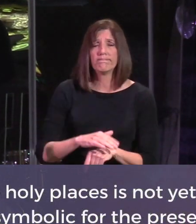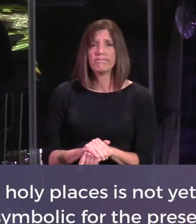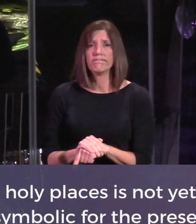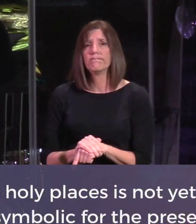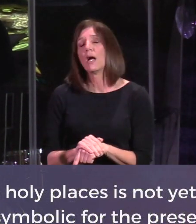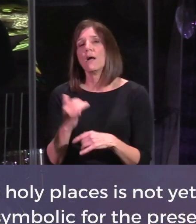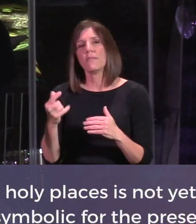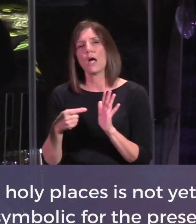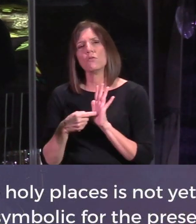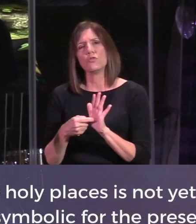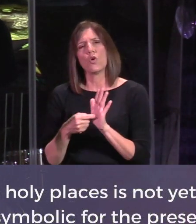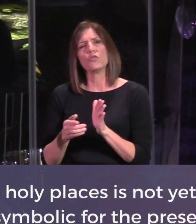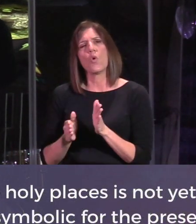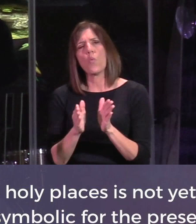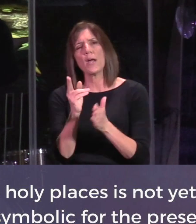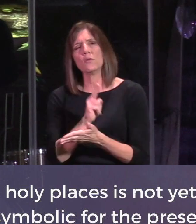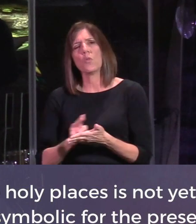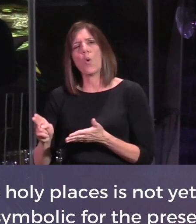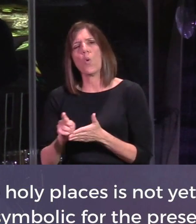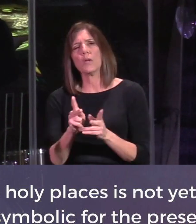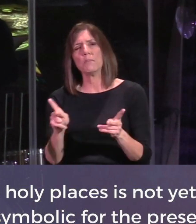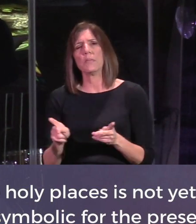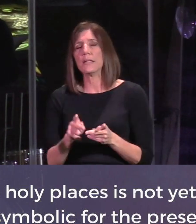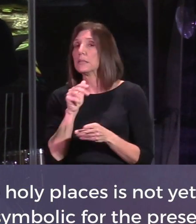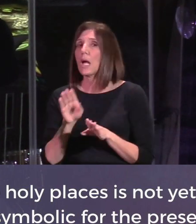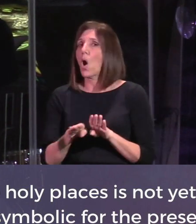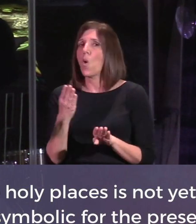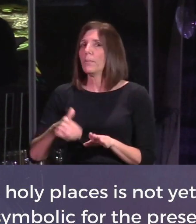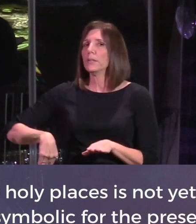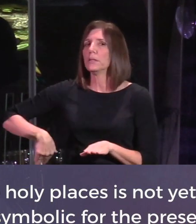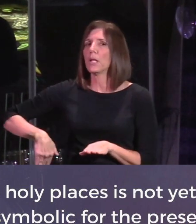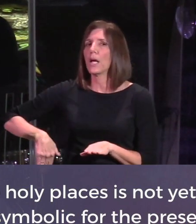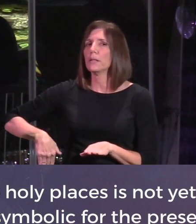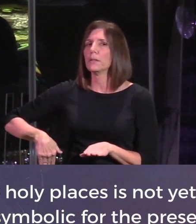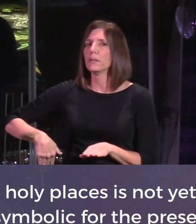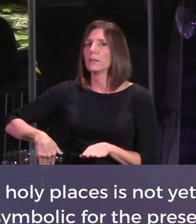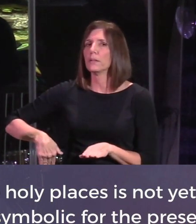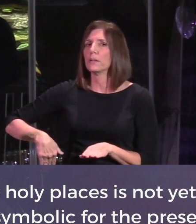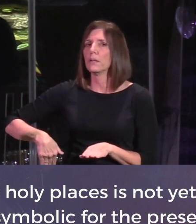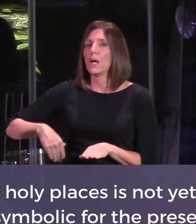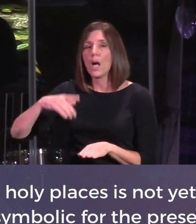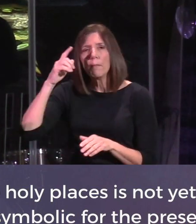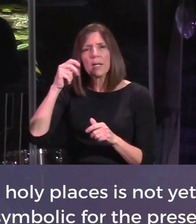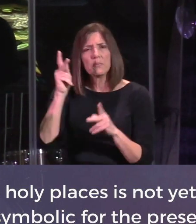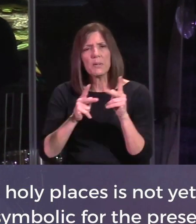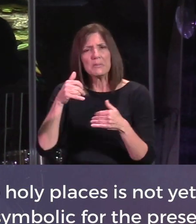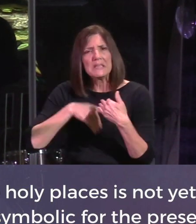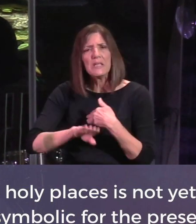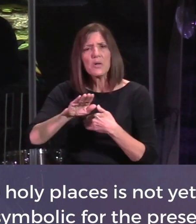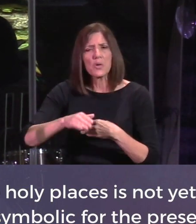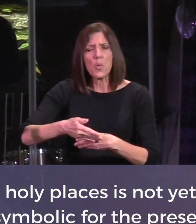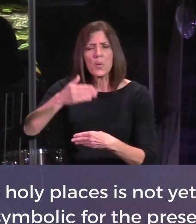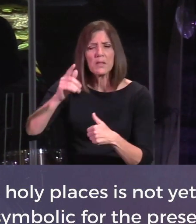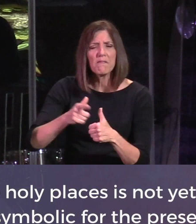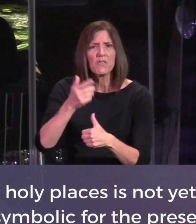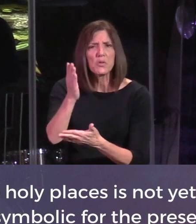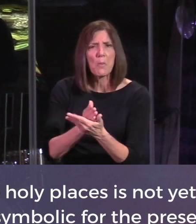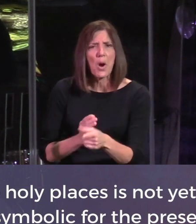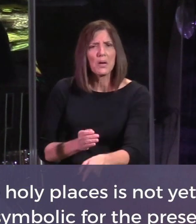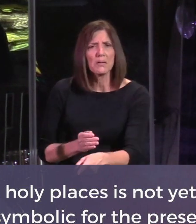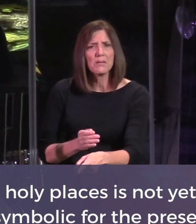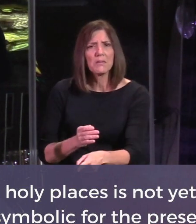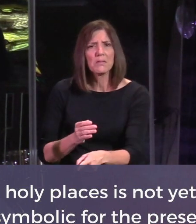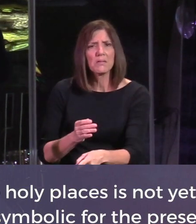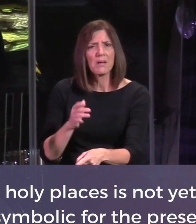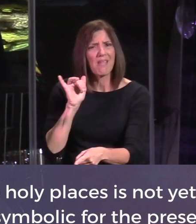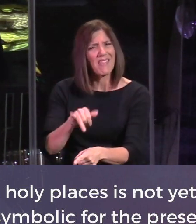way into the holy places is not yet opened, as long as the first section is still standing, which is symbolic for the